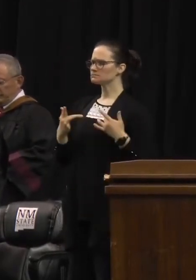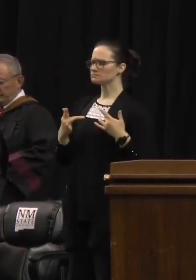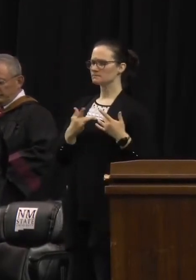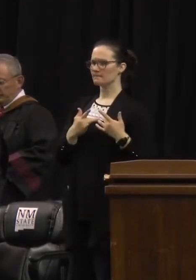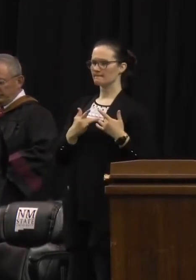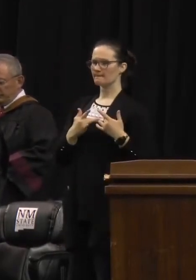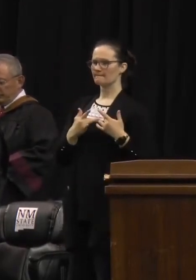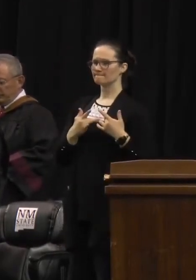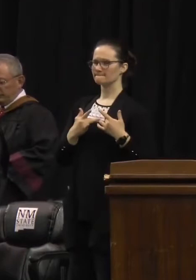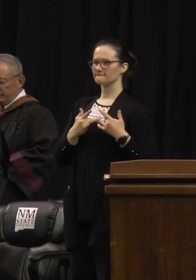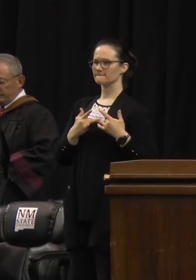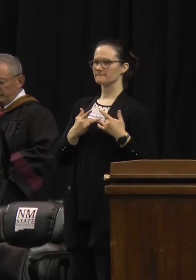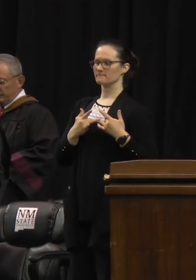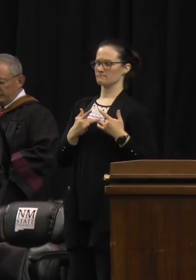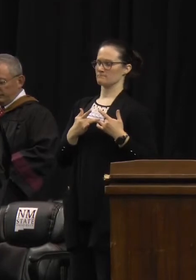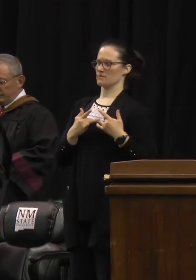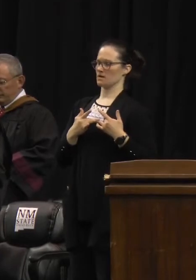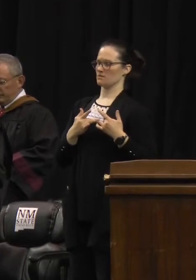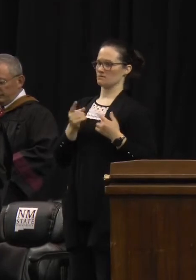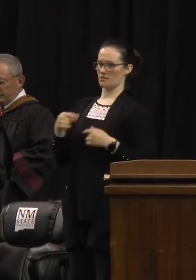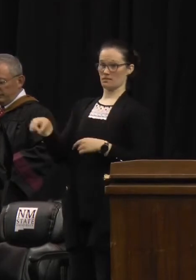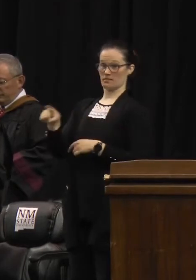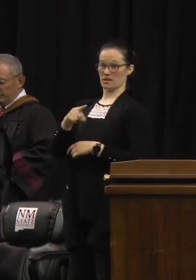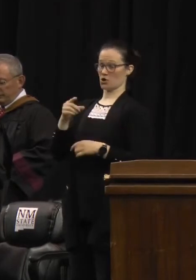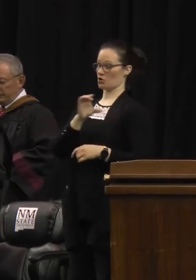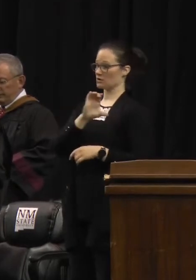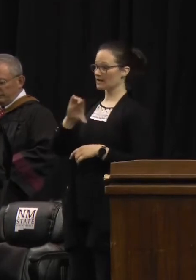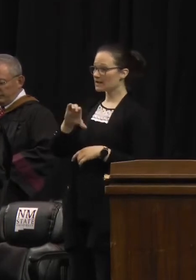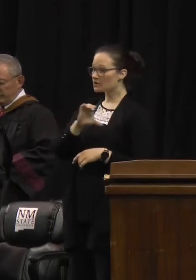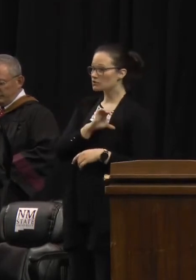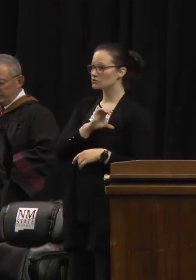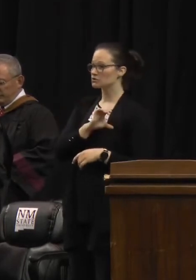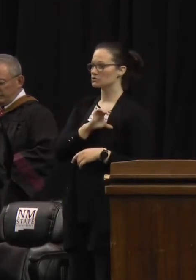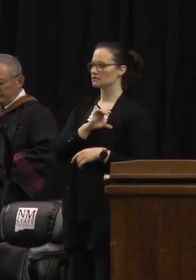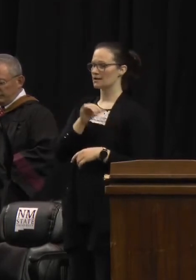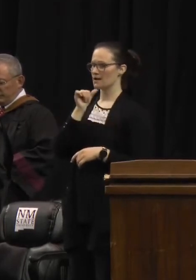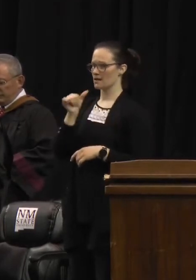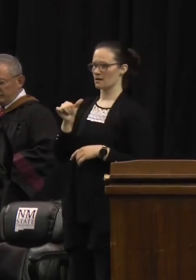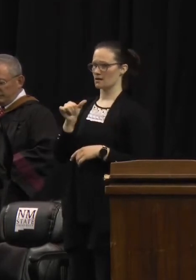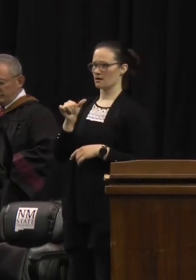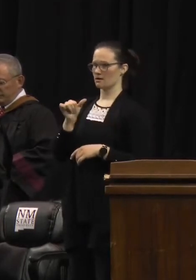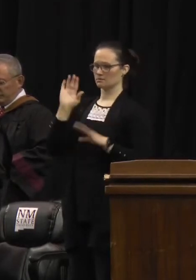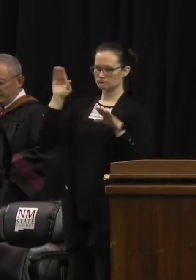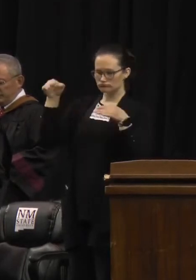about personal character and integrity over personal gain.